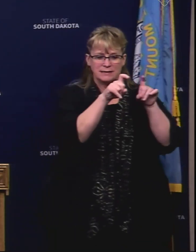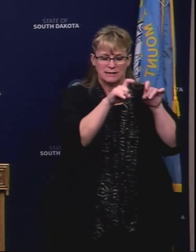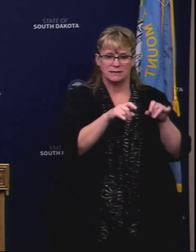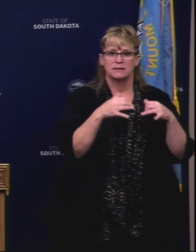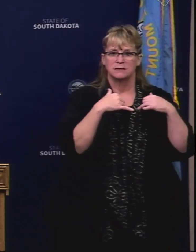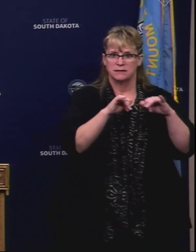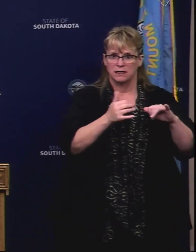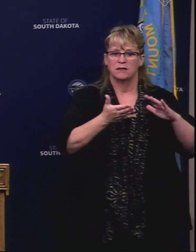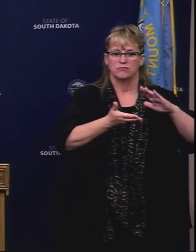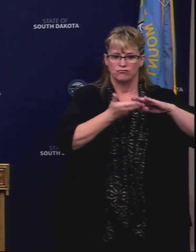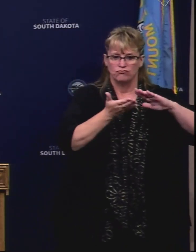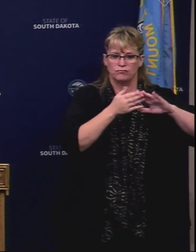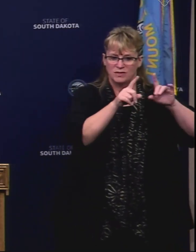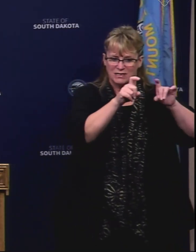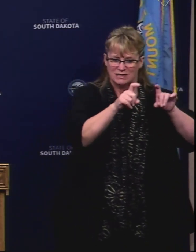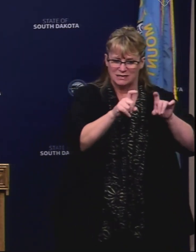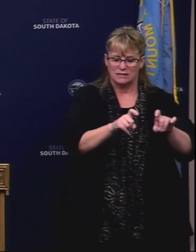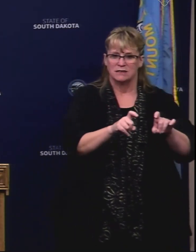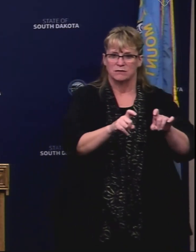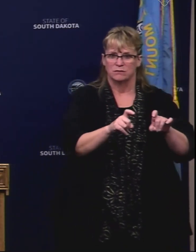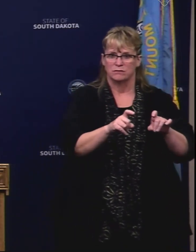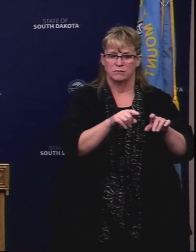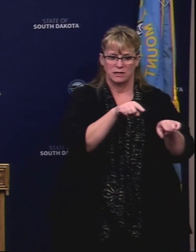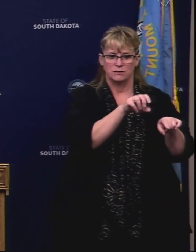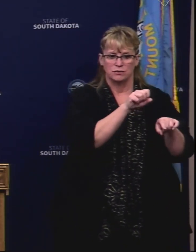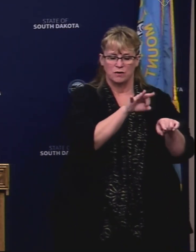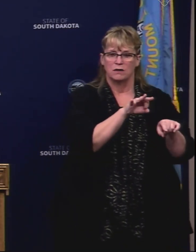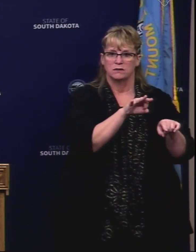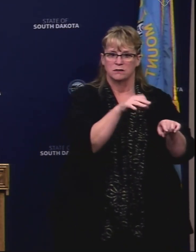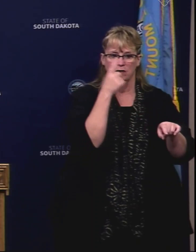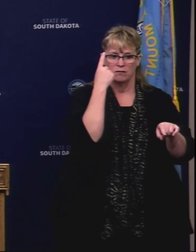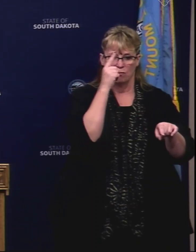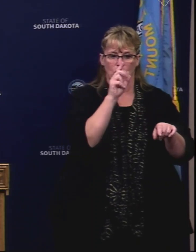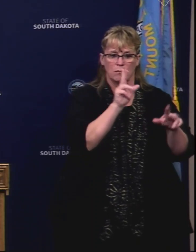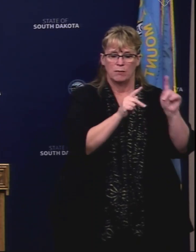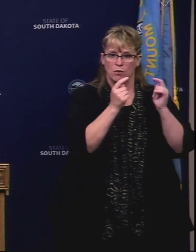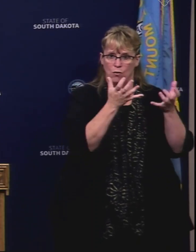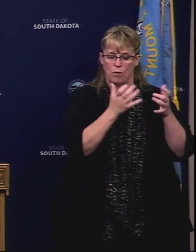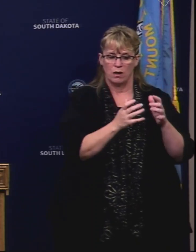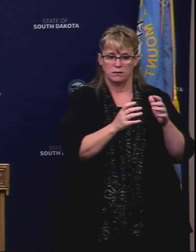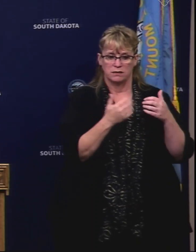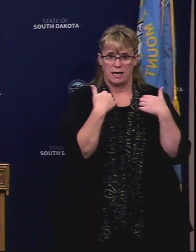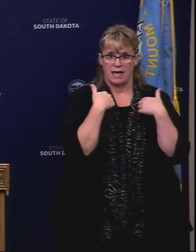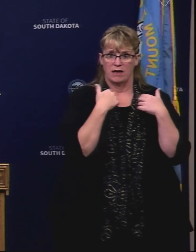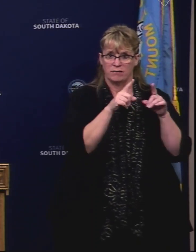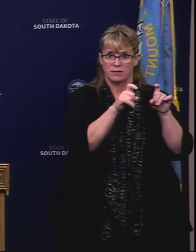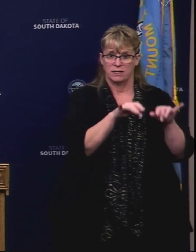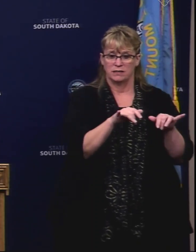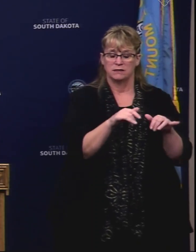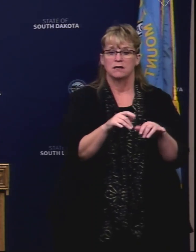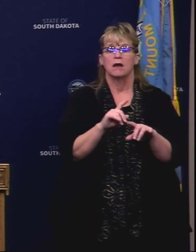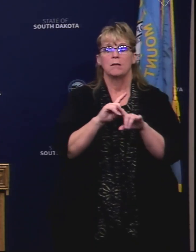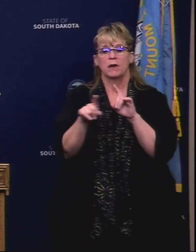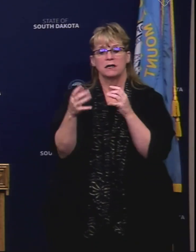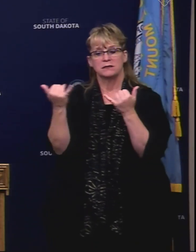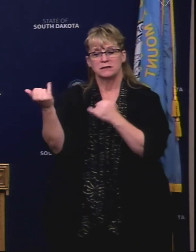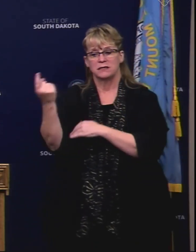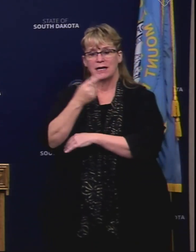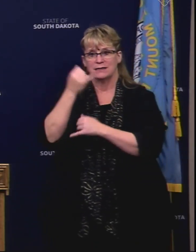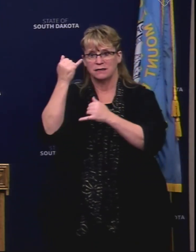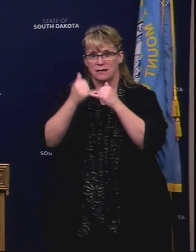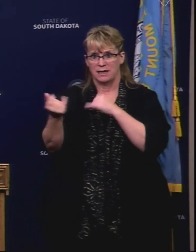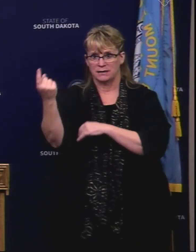running and taking tests from individuals that would like to go there. Today will be the last day, and then people